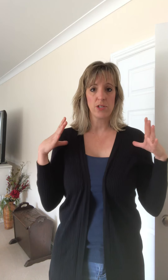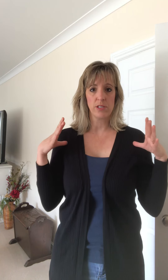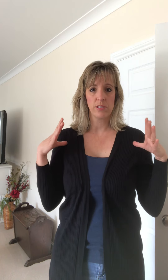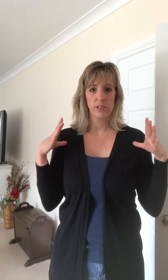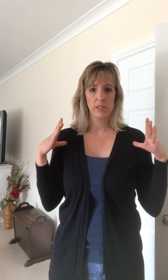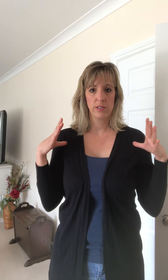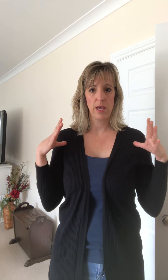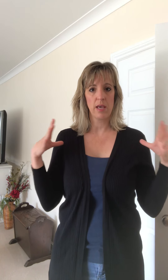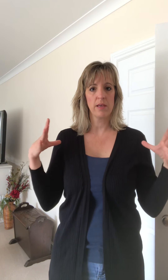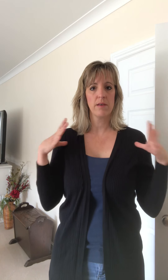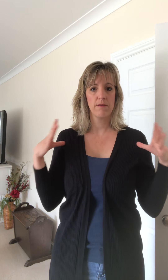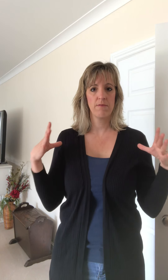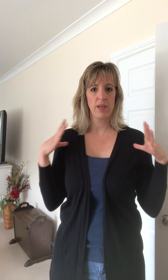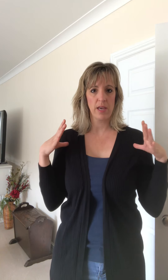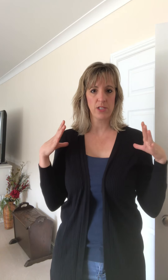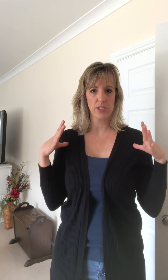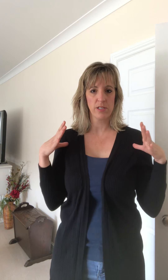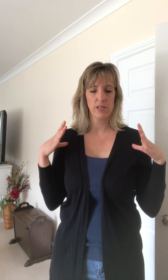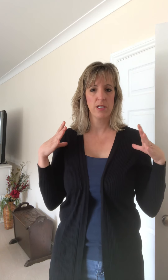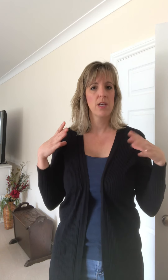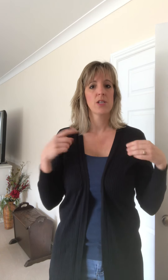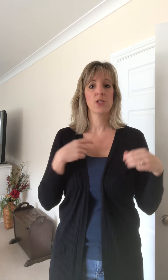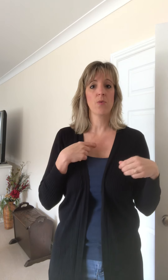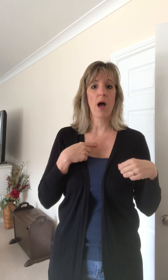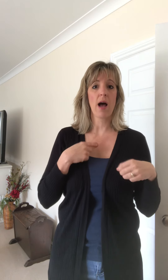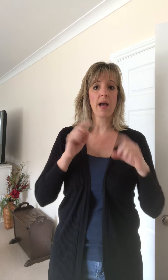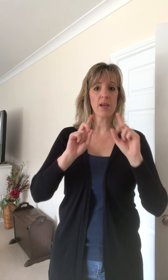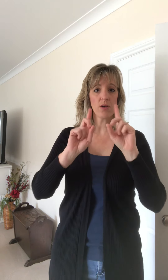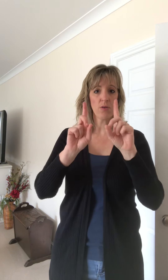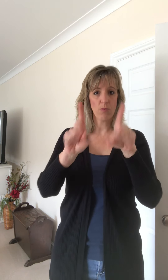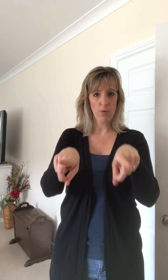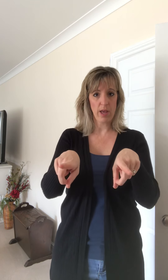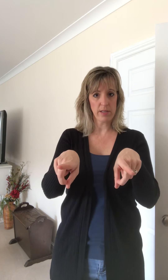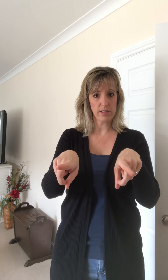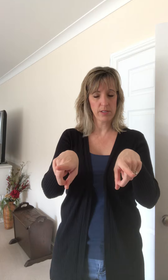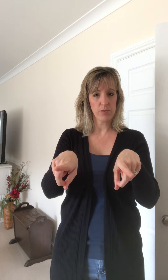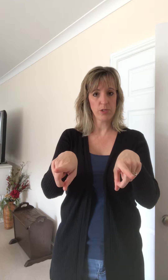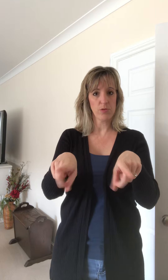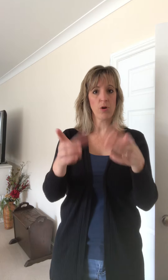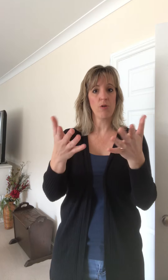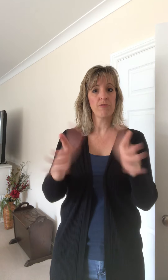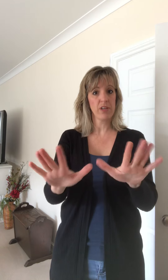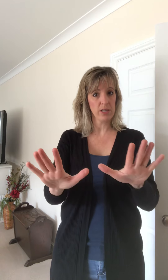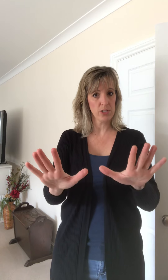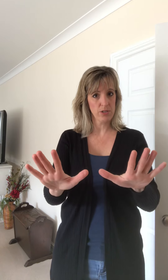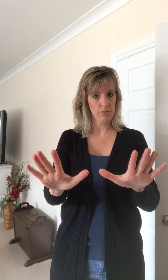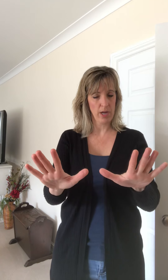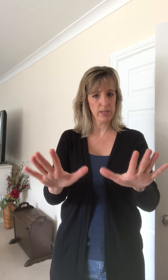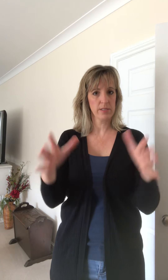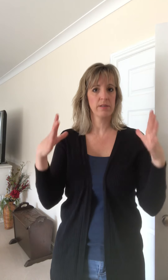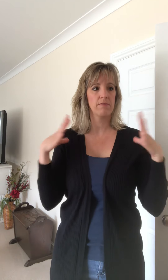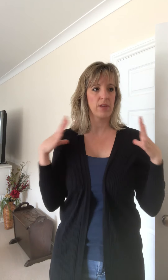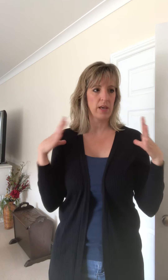Vacation, okay? Vacation. So I went, you would do go, finish, right?